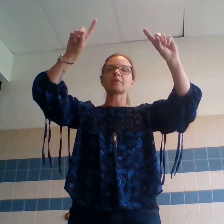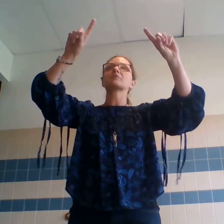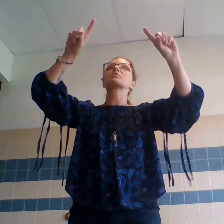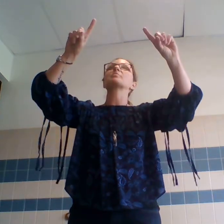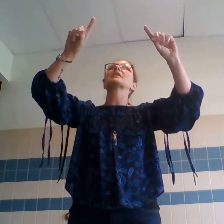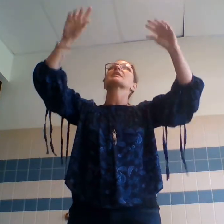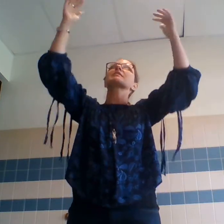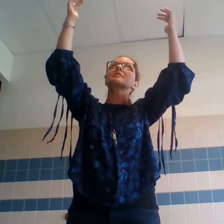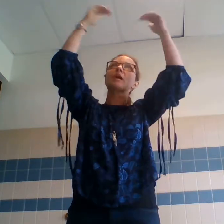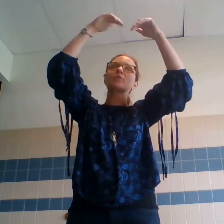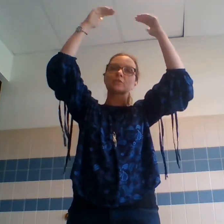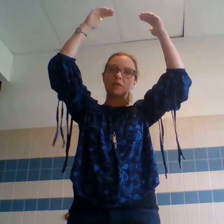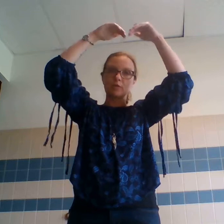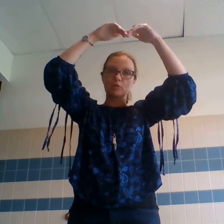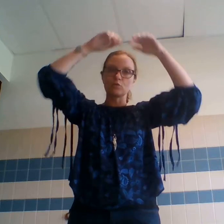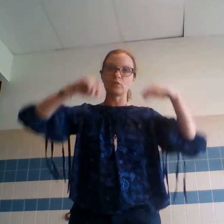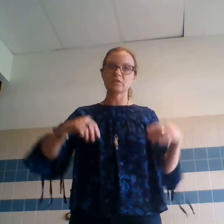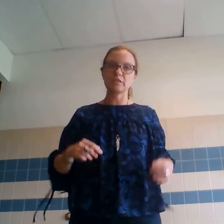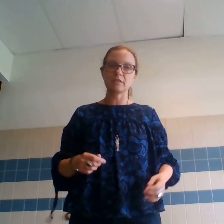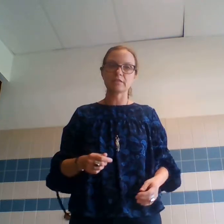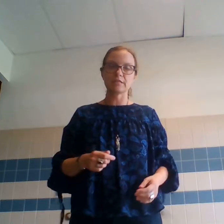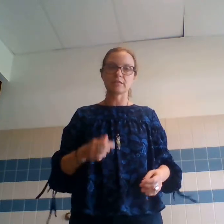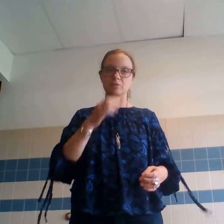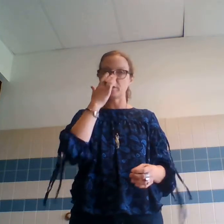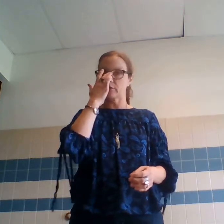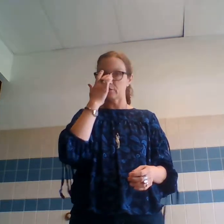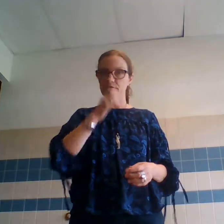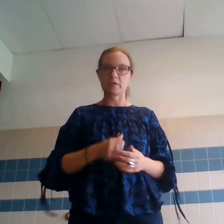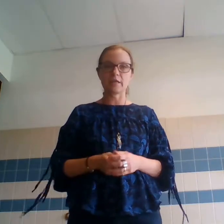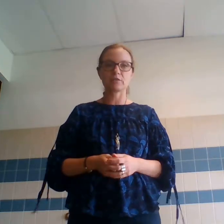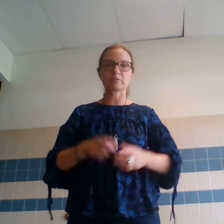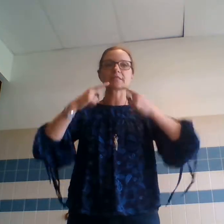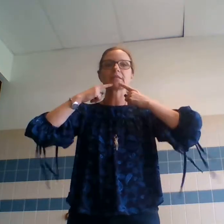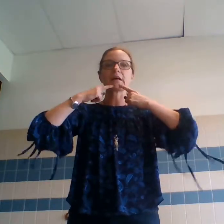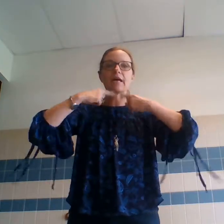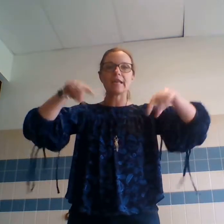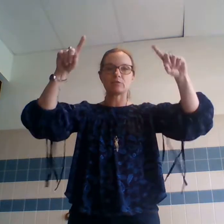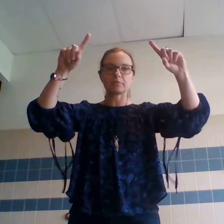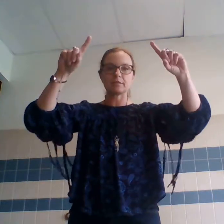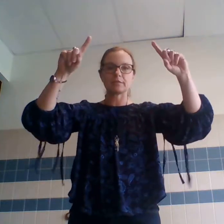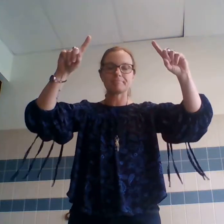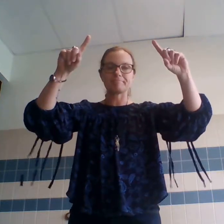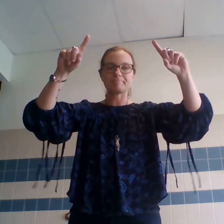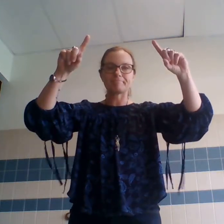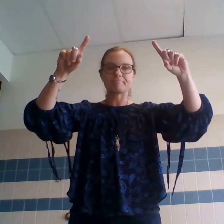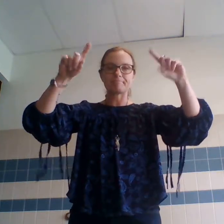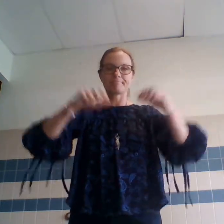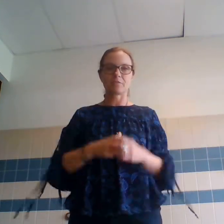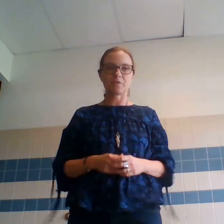somebody is speaking and the sound is coming through the ceilings in the speakers for the announcements. Announcement.